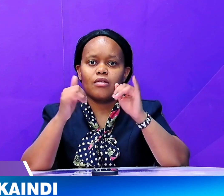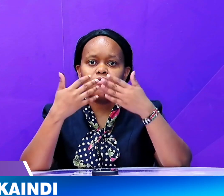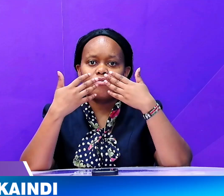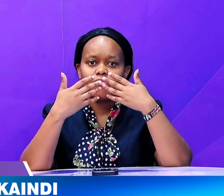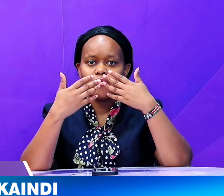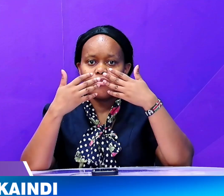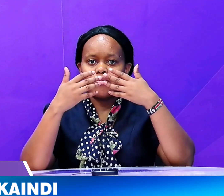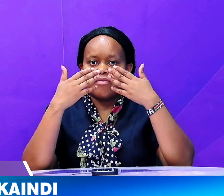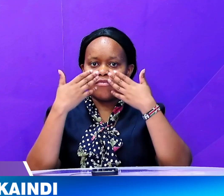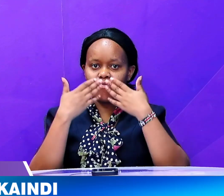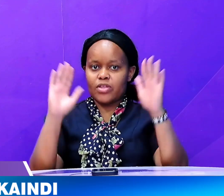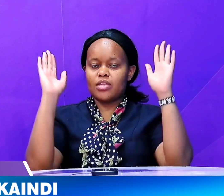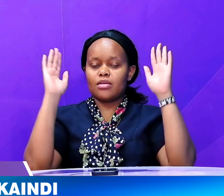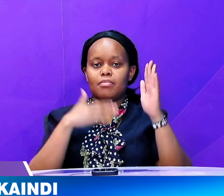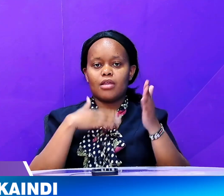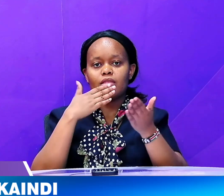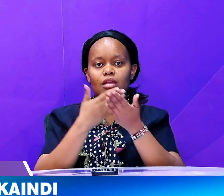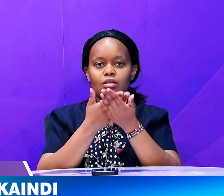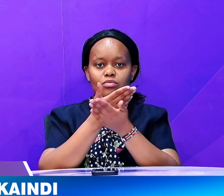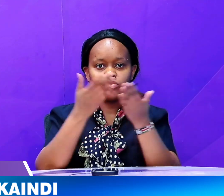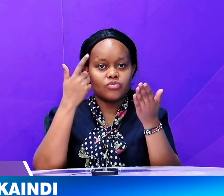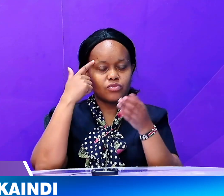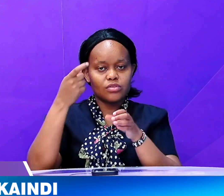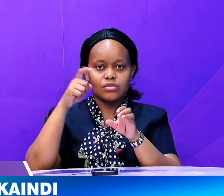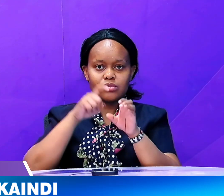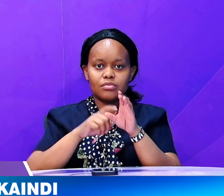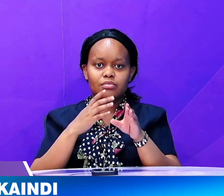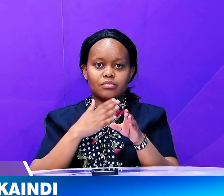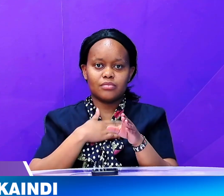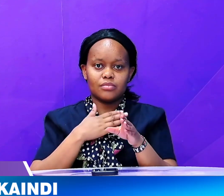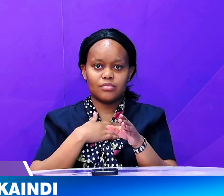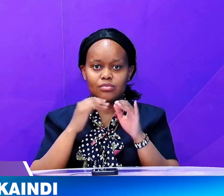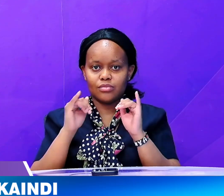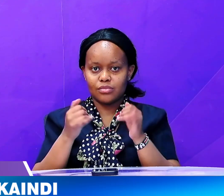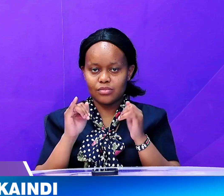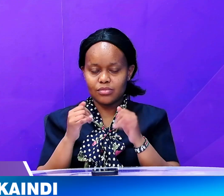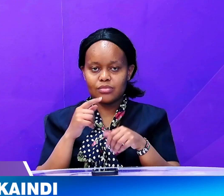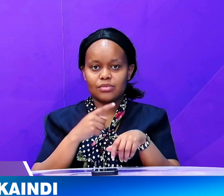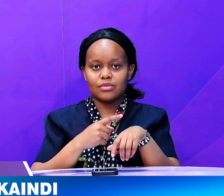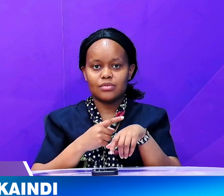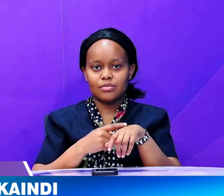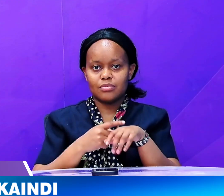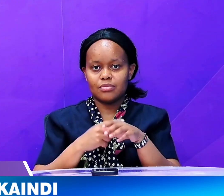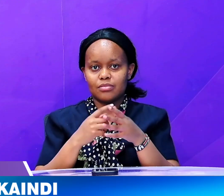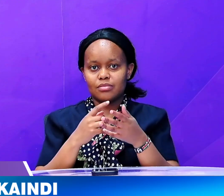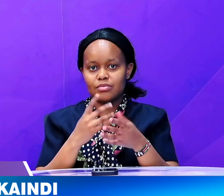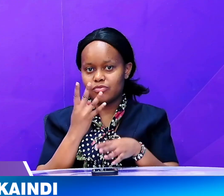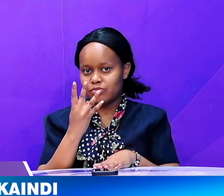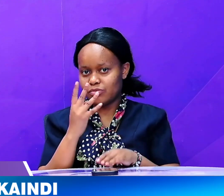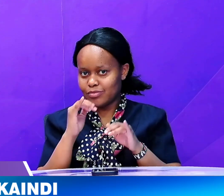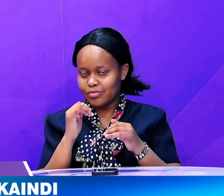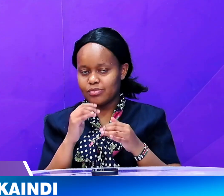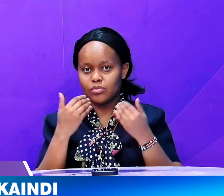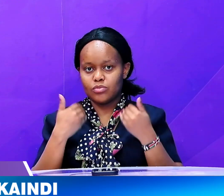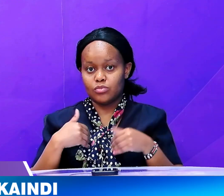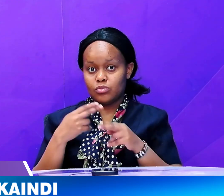That is all we had prepared for you, my viewer. Thank you for joining me here at Science TV 4